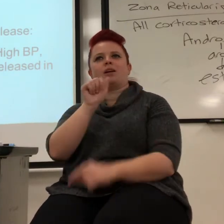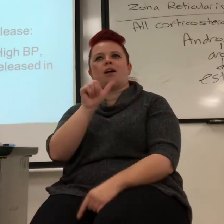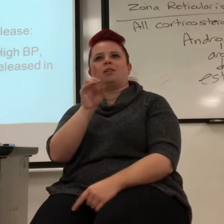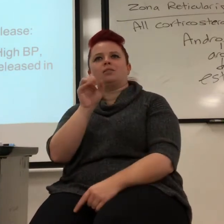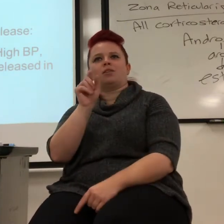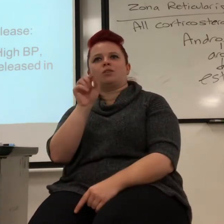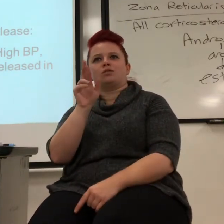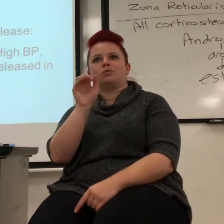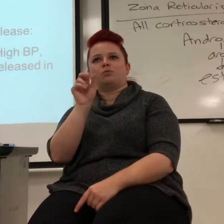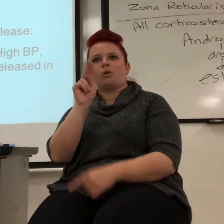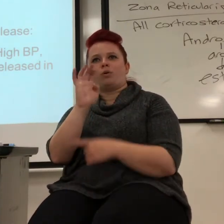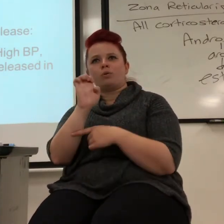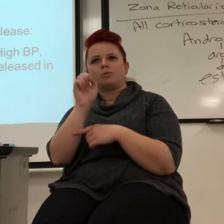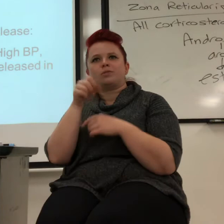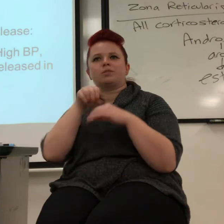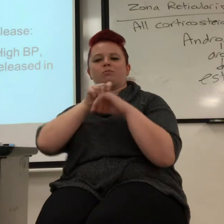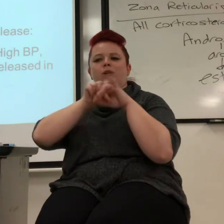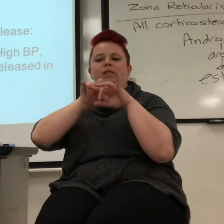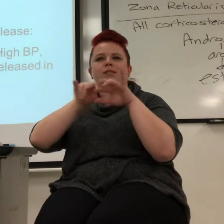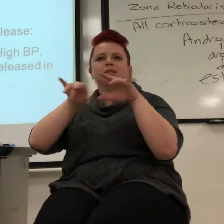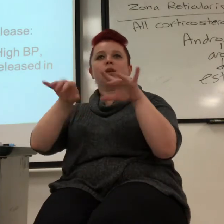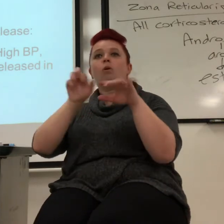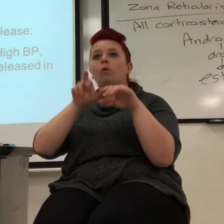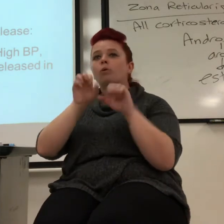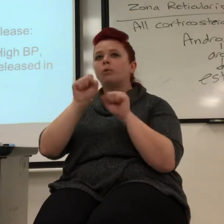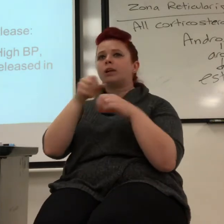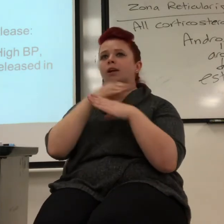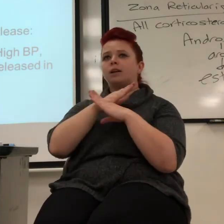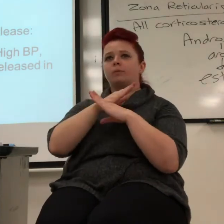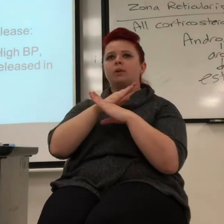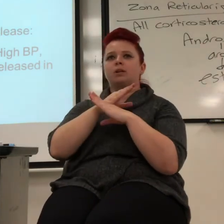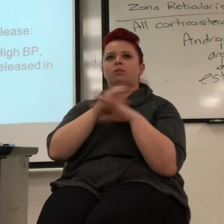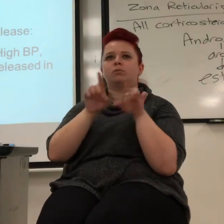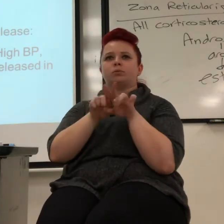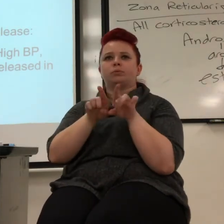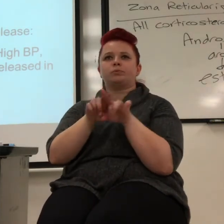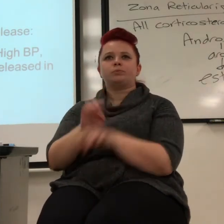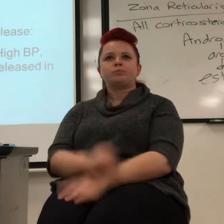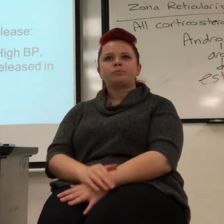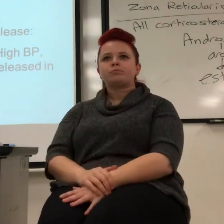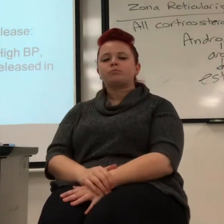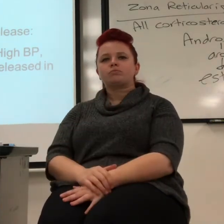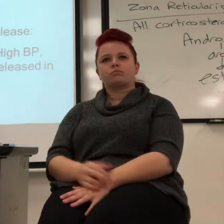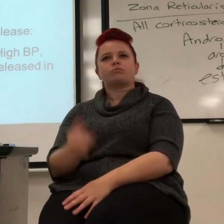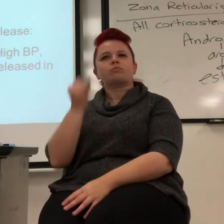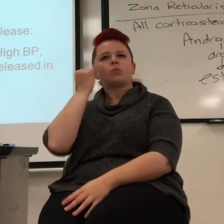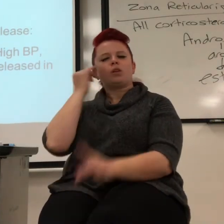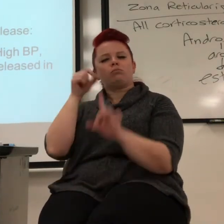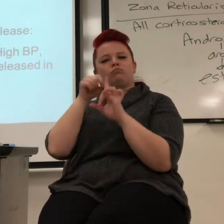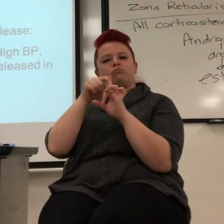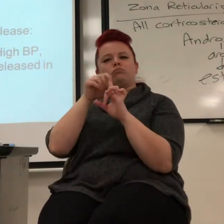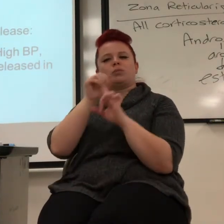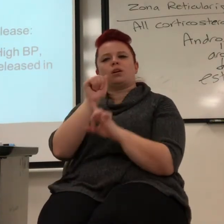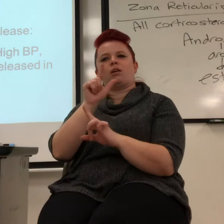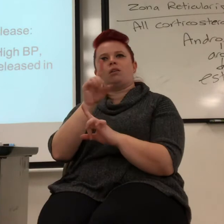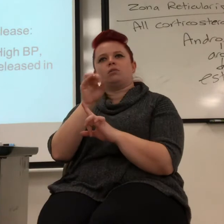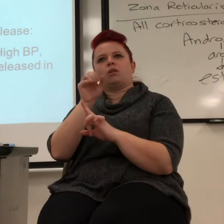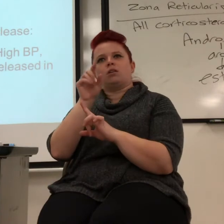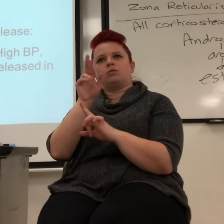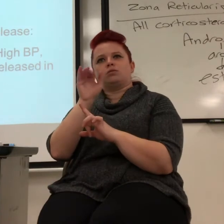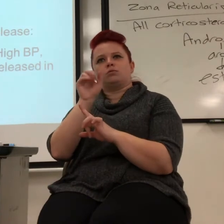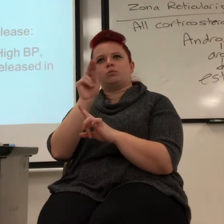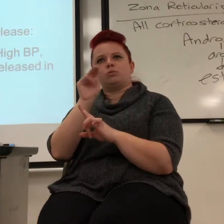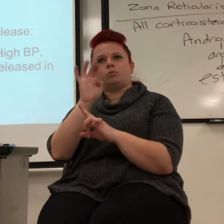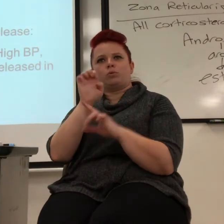that zona glomerulosa, or you can inhibit it, okay? If you're stimulating aldosterone's release, the